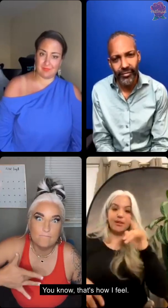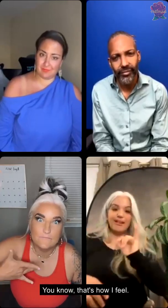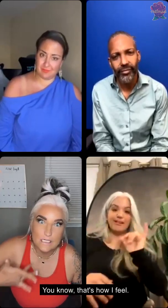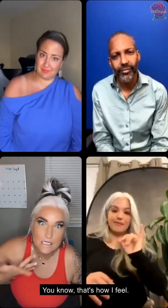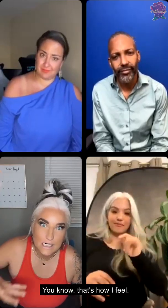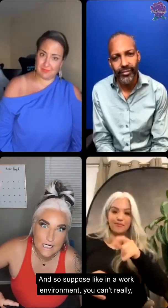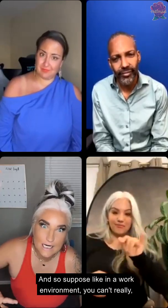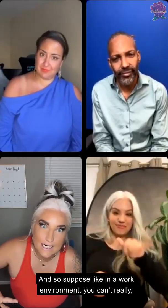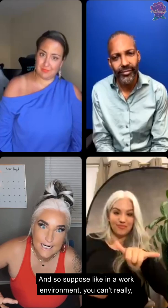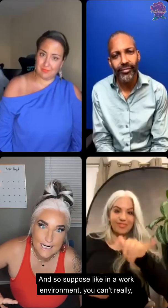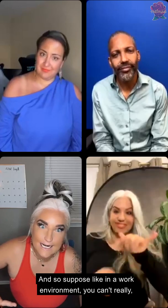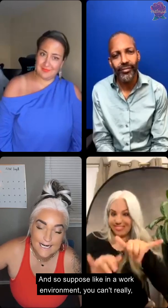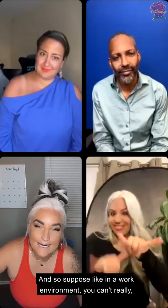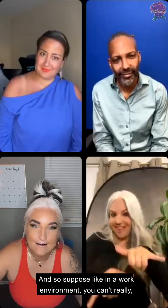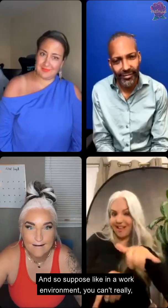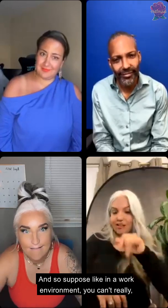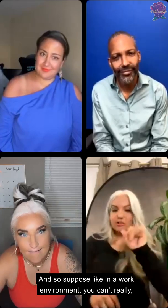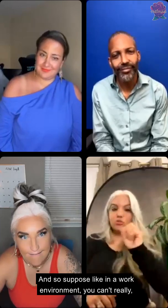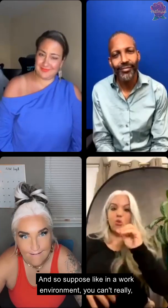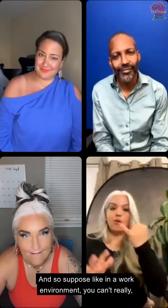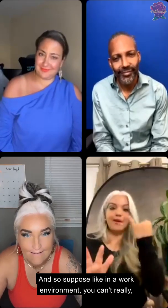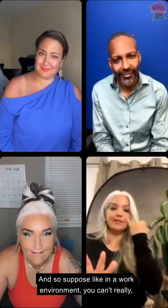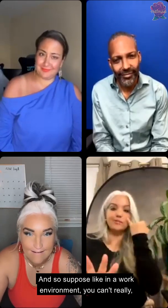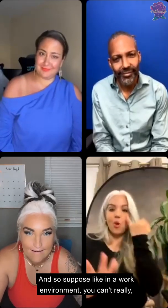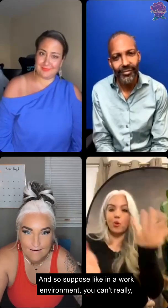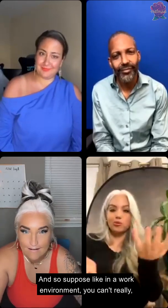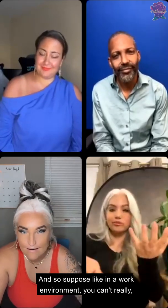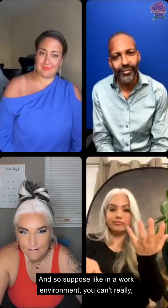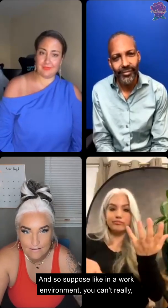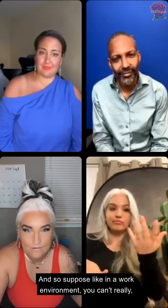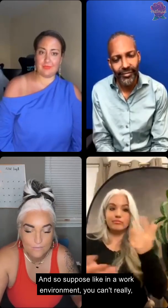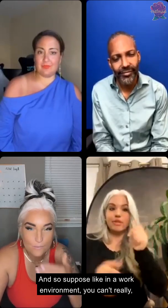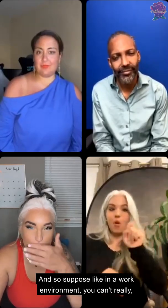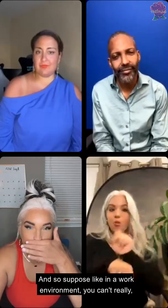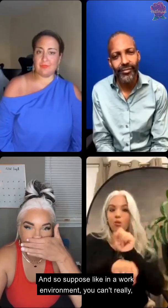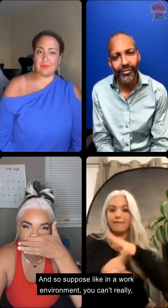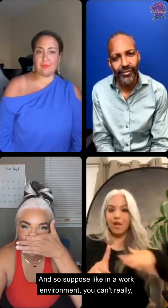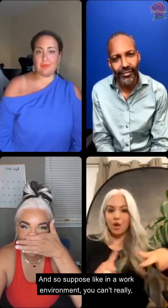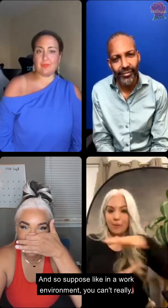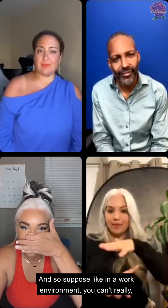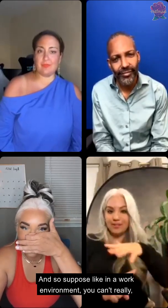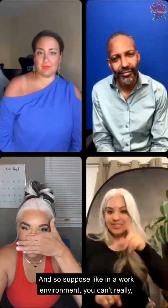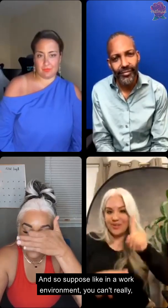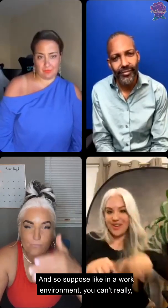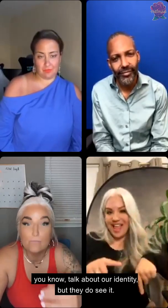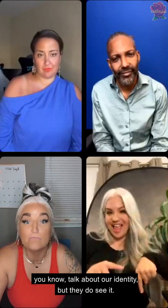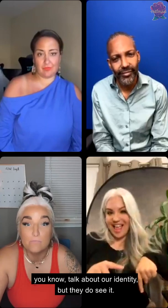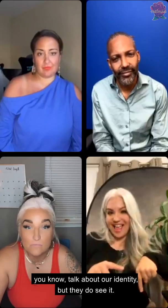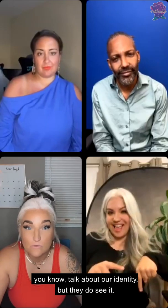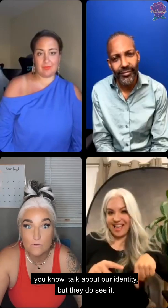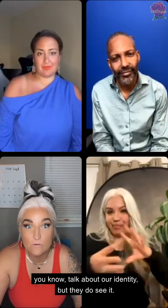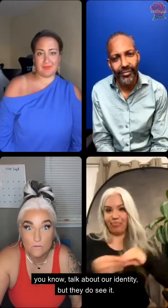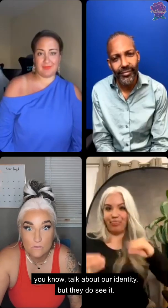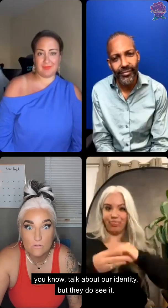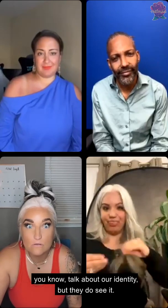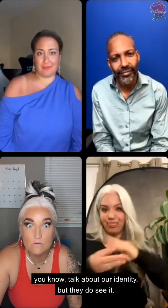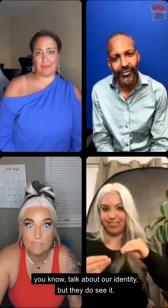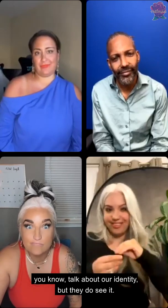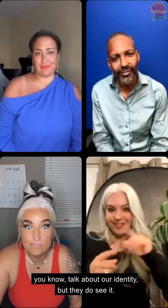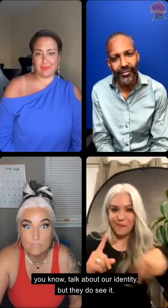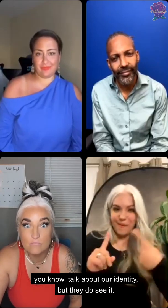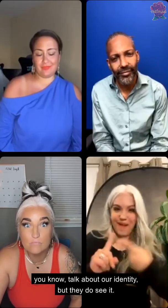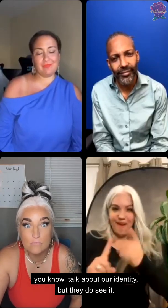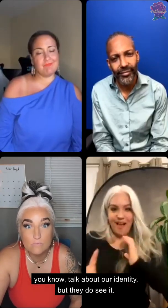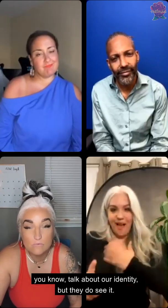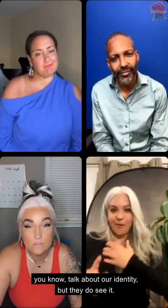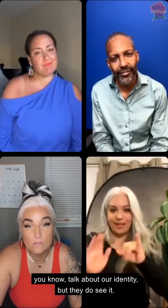Yeah, that's how I feel. And so suppose, like in a work environment, you can't really, talk